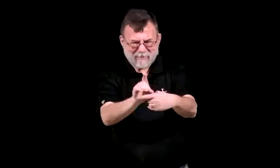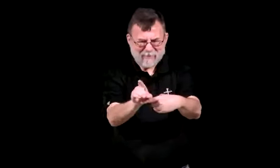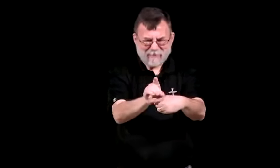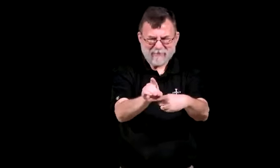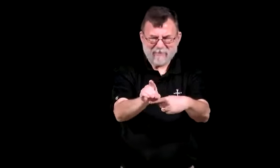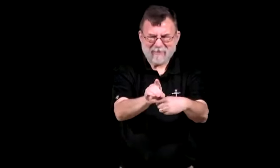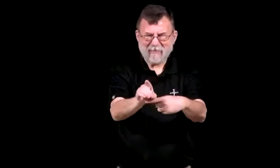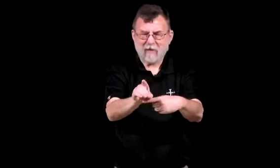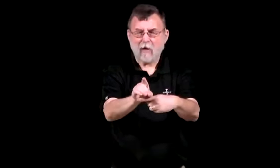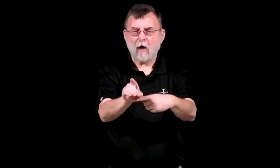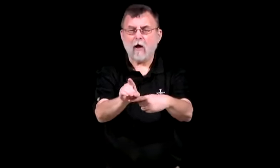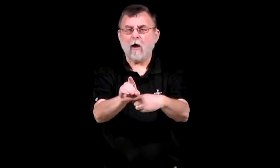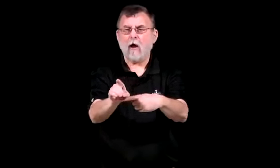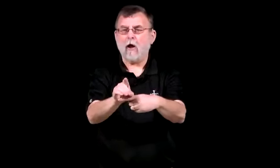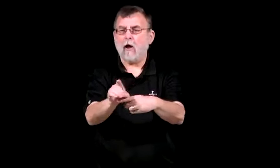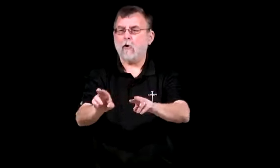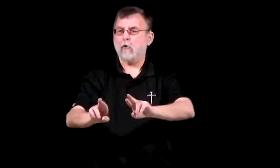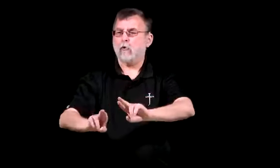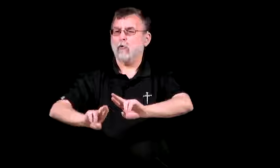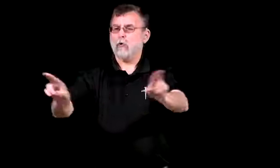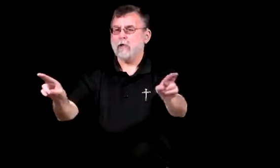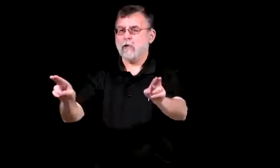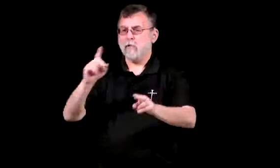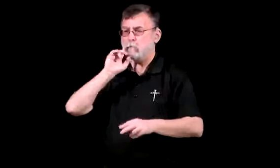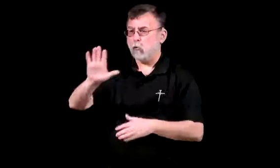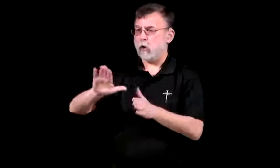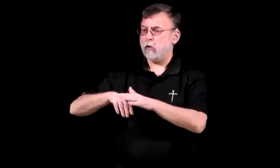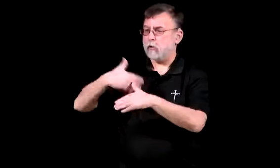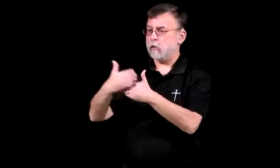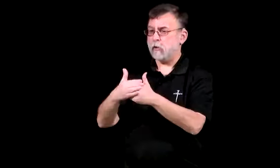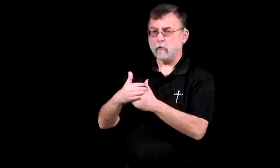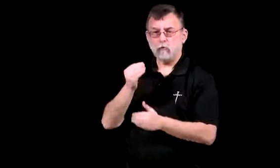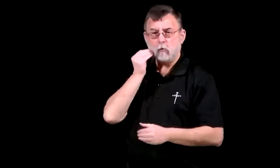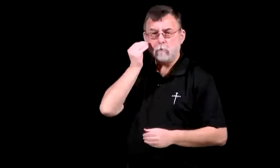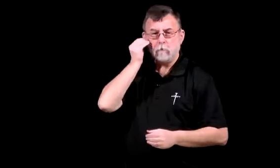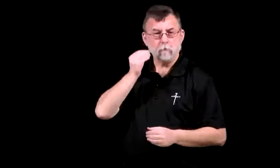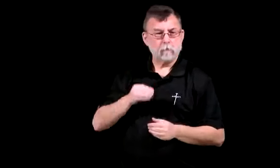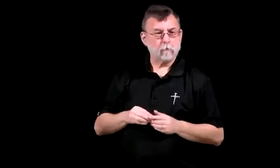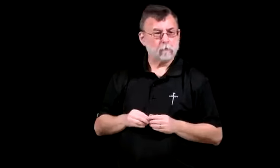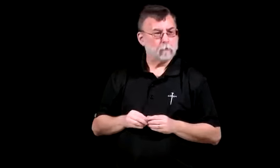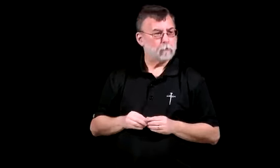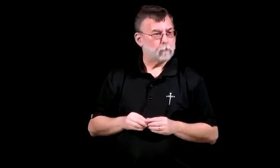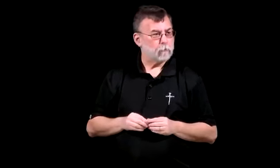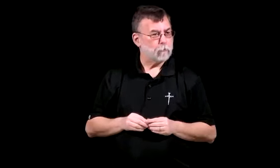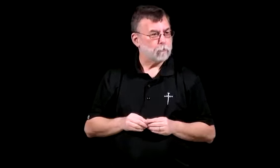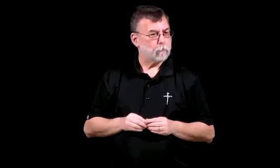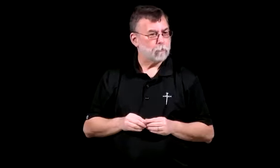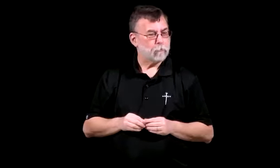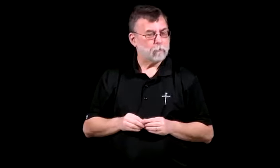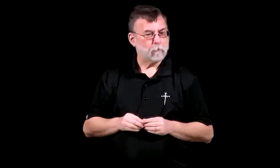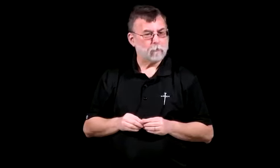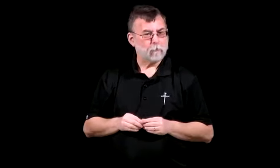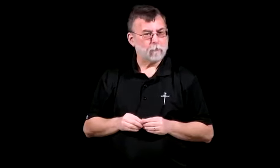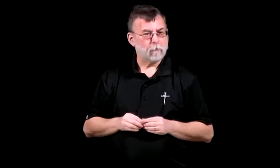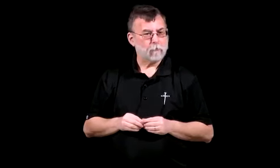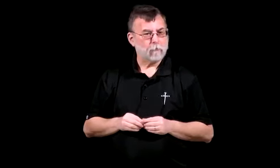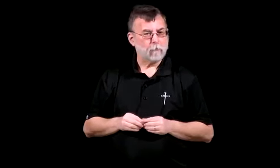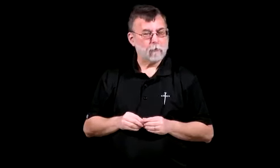maybe God will kind of discipline you along the way, and then you'll be ready for what's next and ready for your next home in